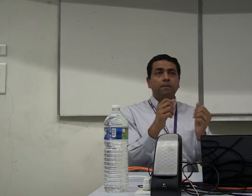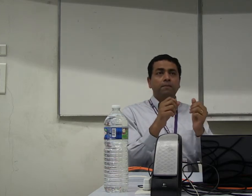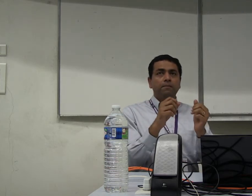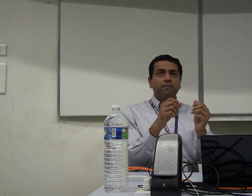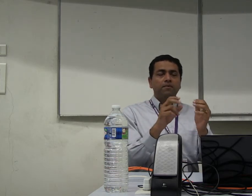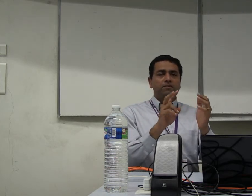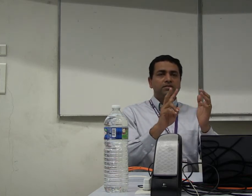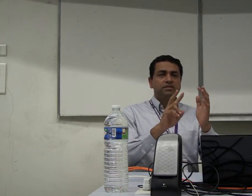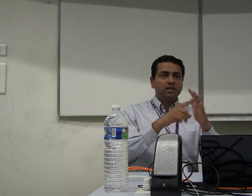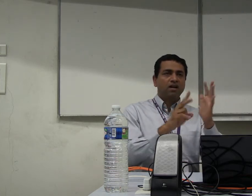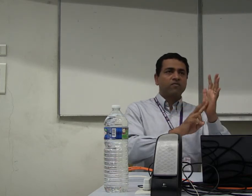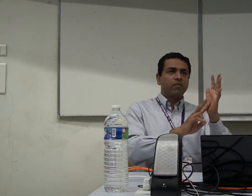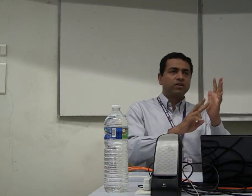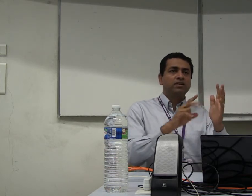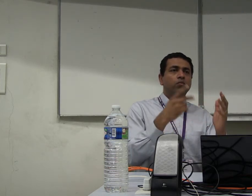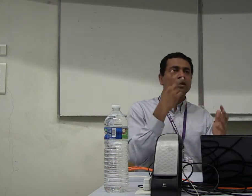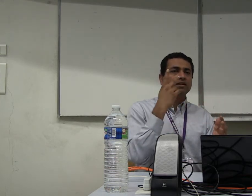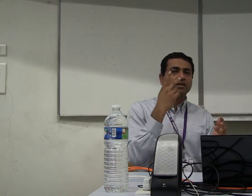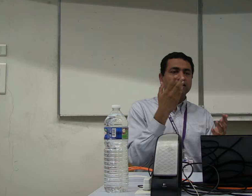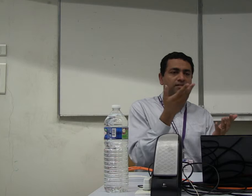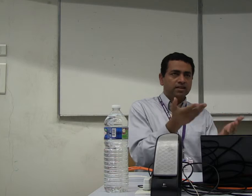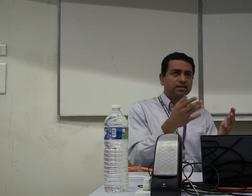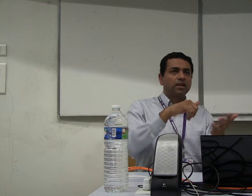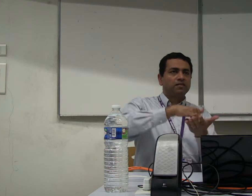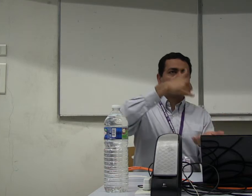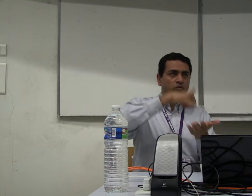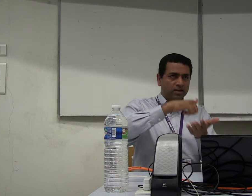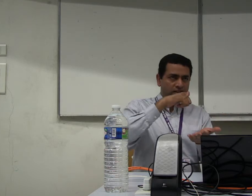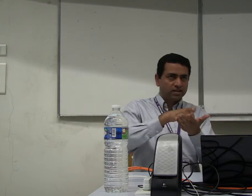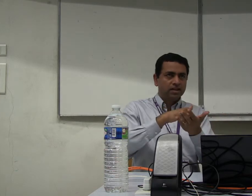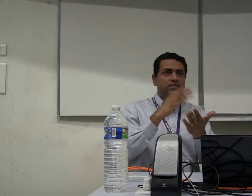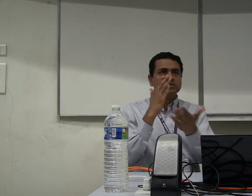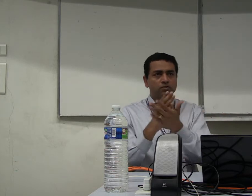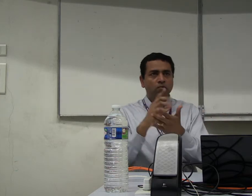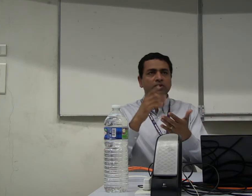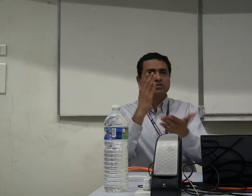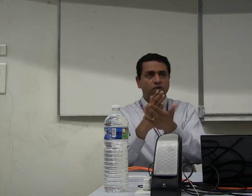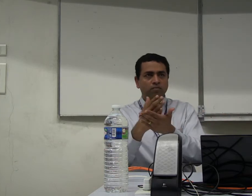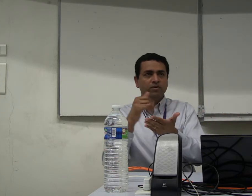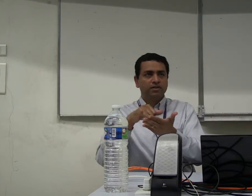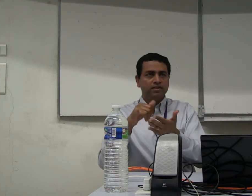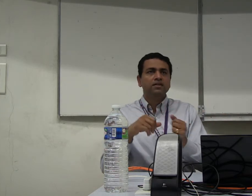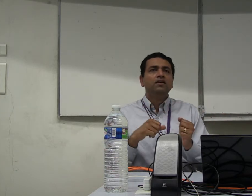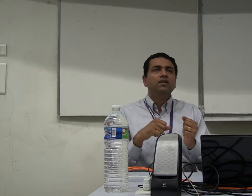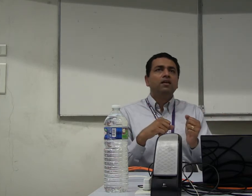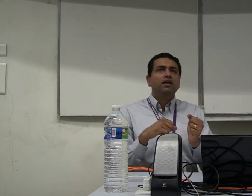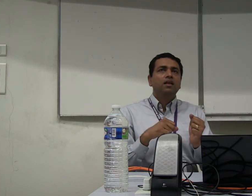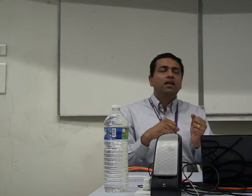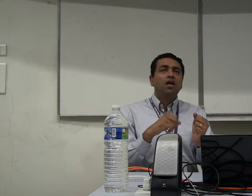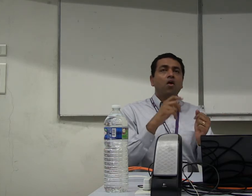one type of information basically that will say, okay, start vibrating, right? So if a phone ringing, when the